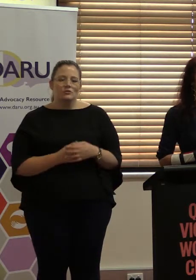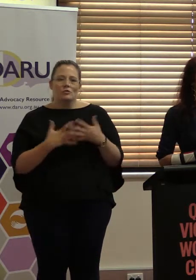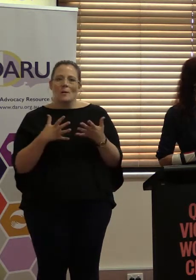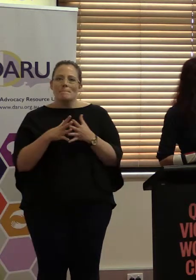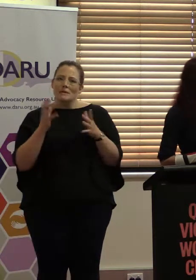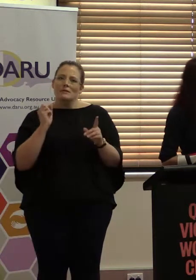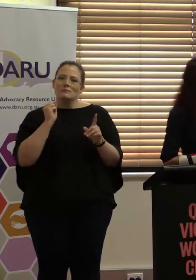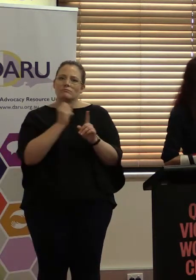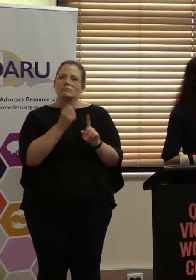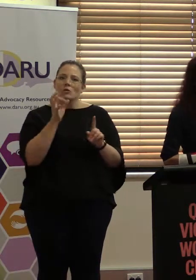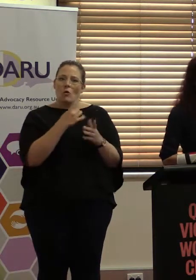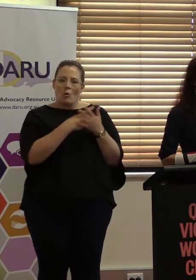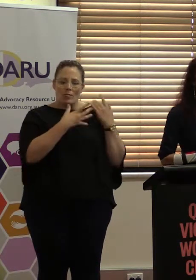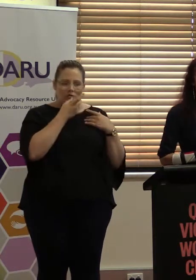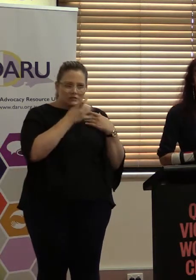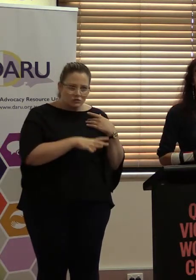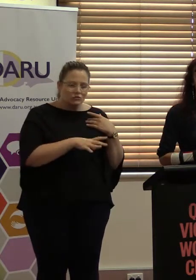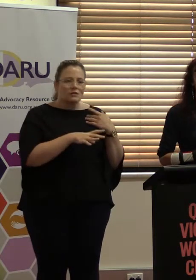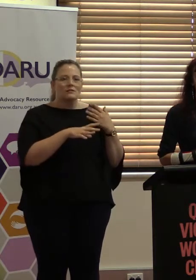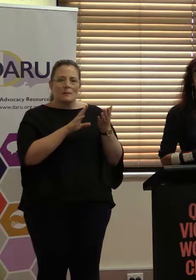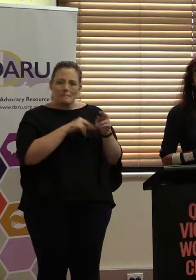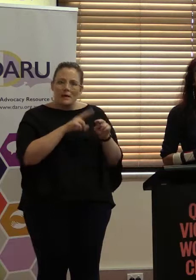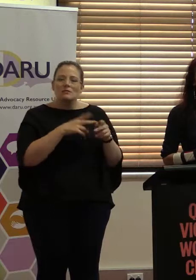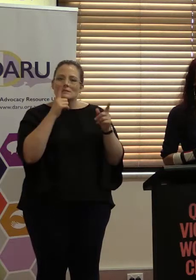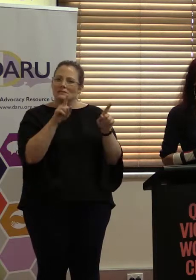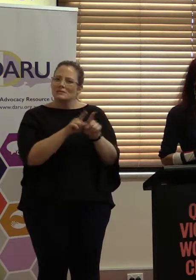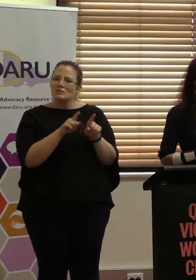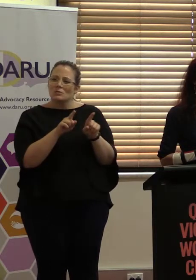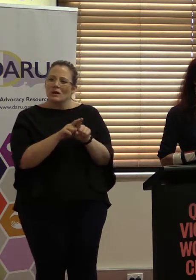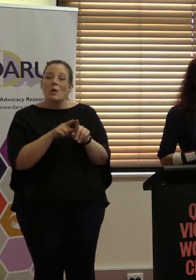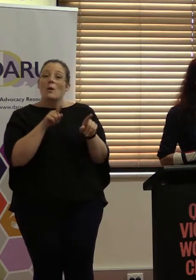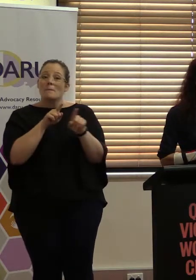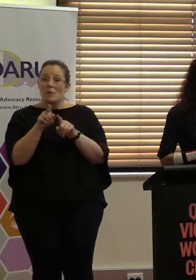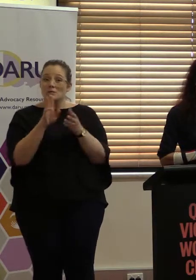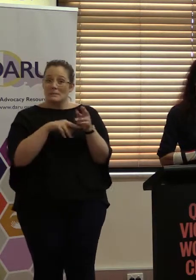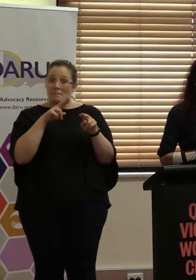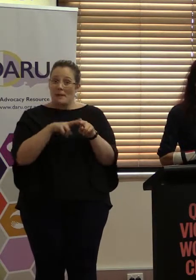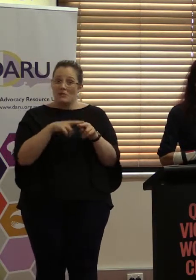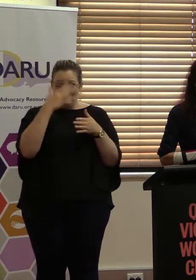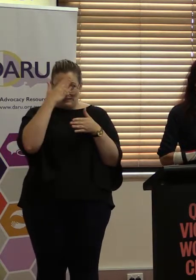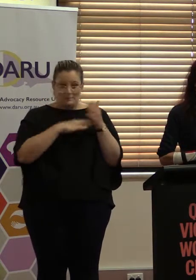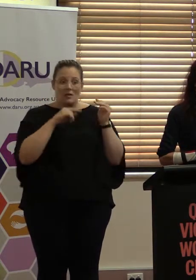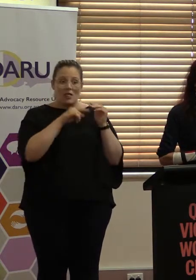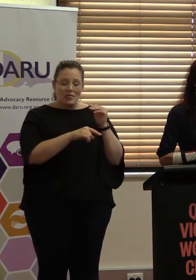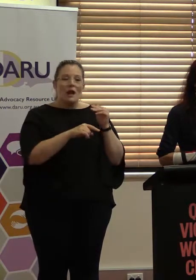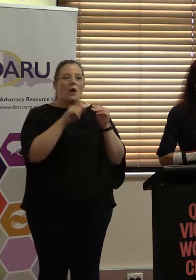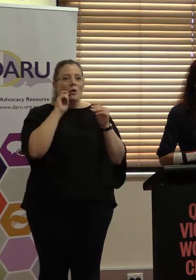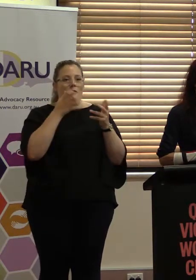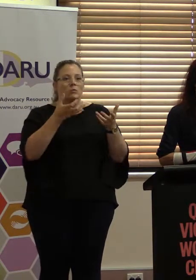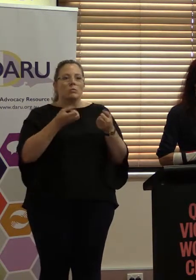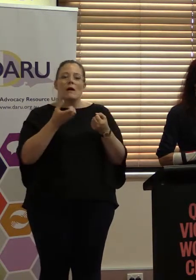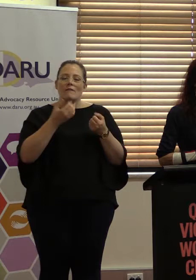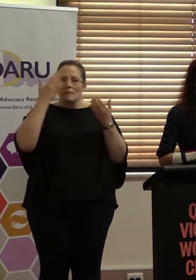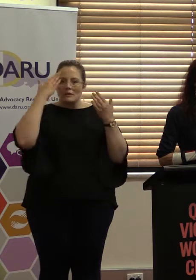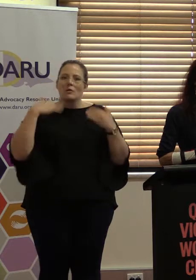child. Most of parents who have been through this have acquired mental health issues like depression and anxiety simply from dealing